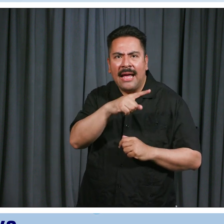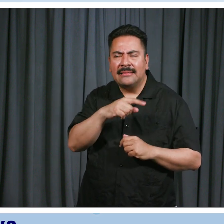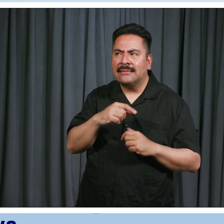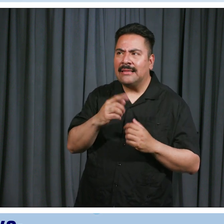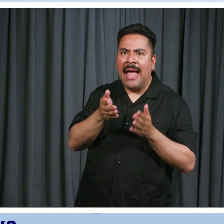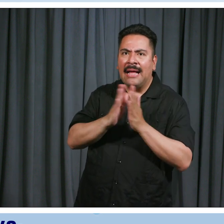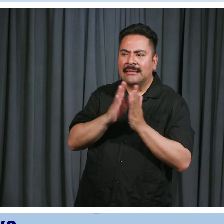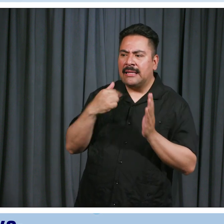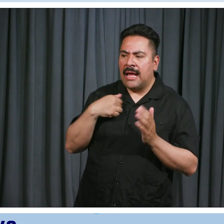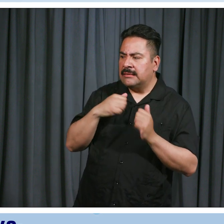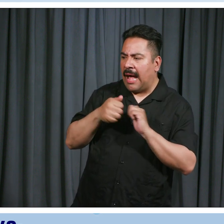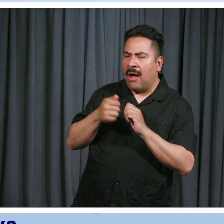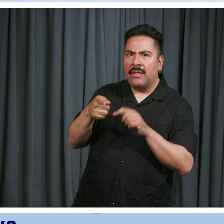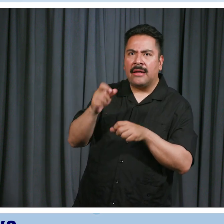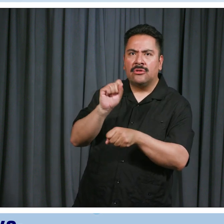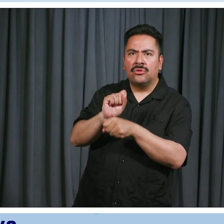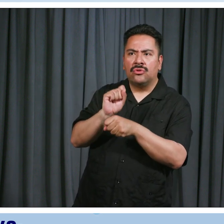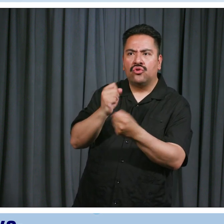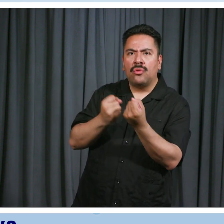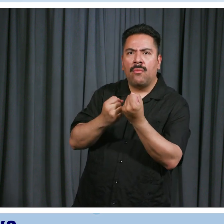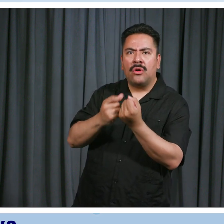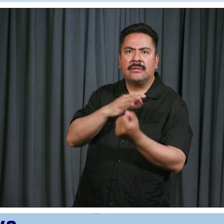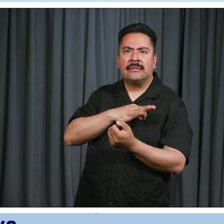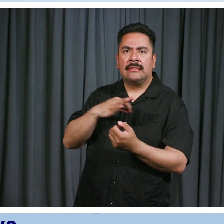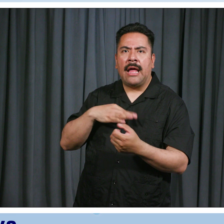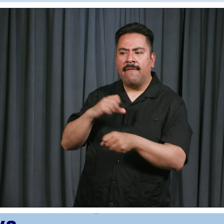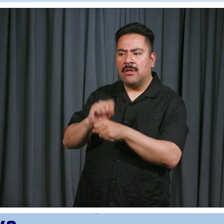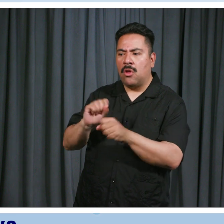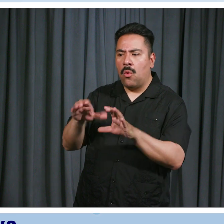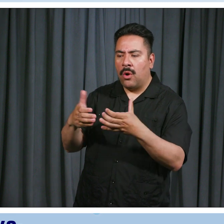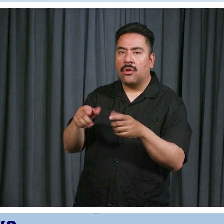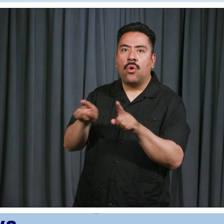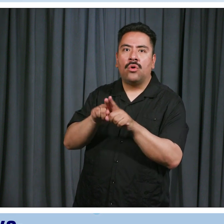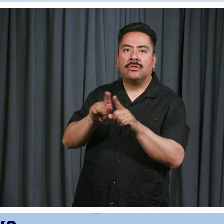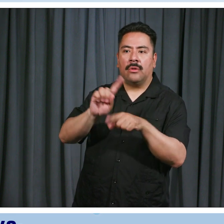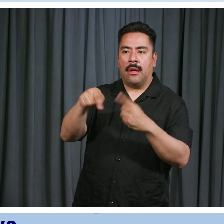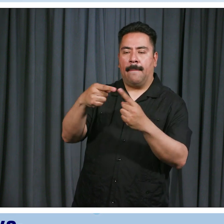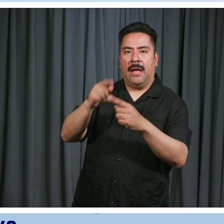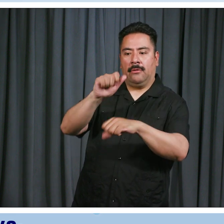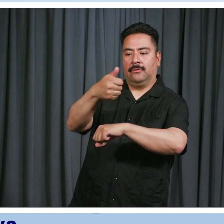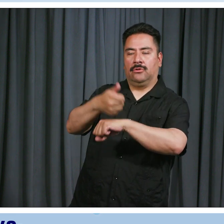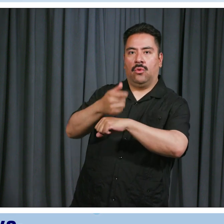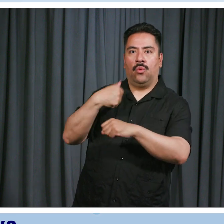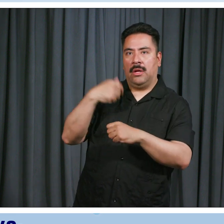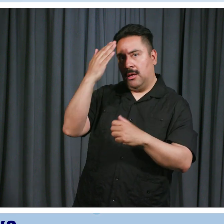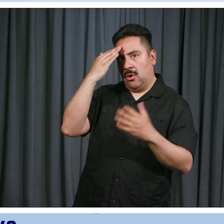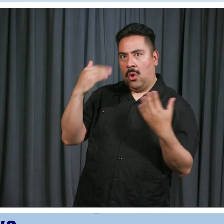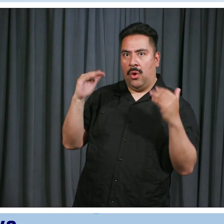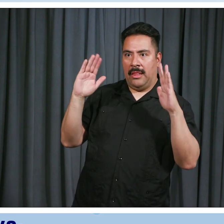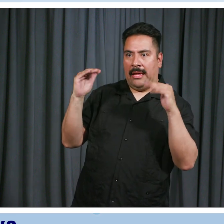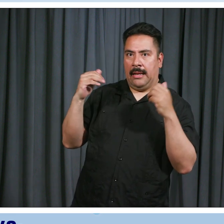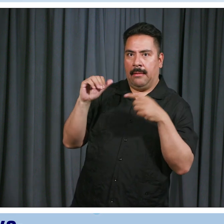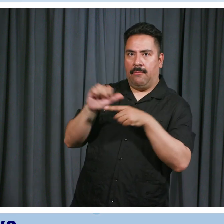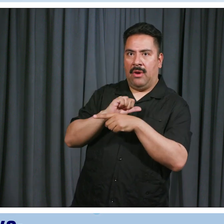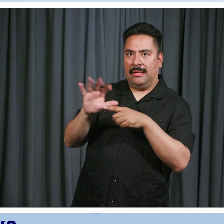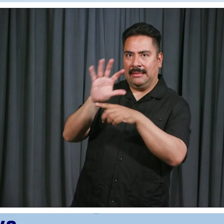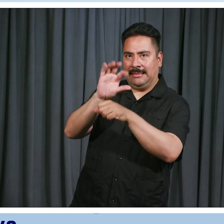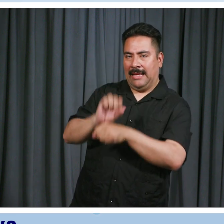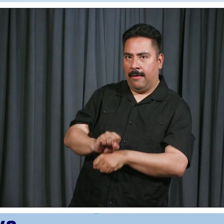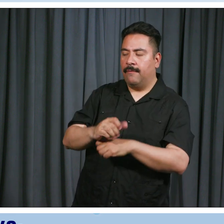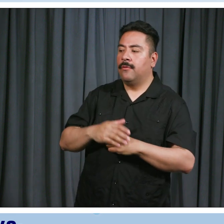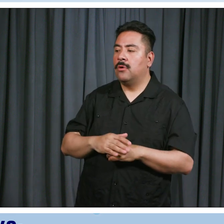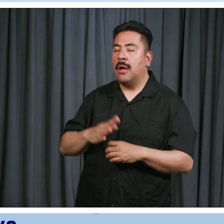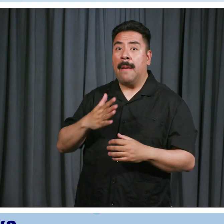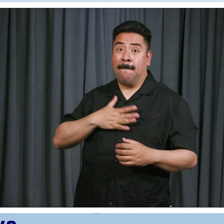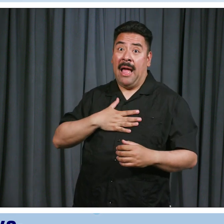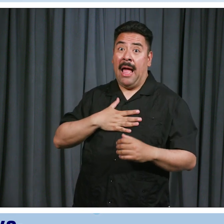workforce. Because really, it's also about expectation setting. We all know it's a healing practice in of itself. So these